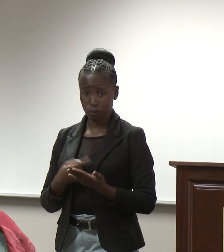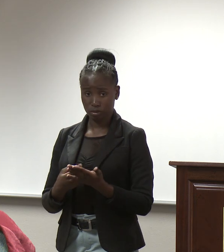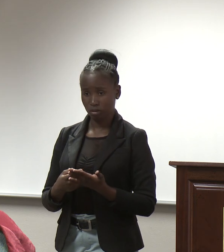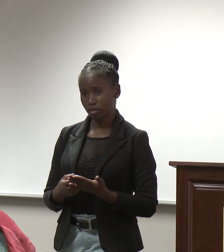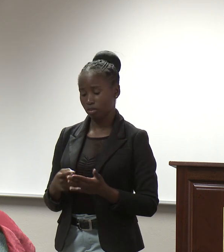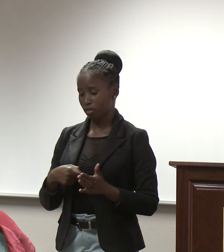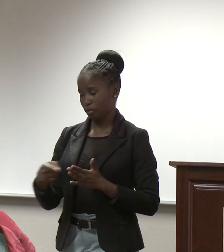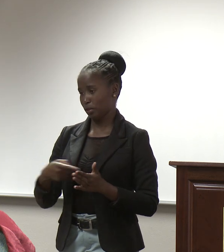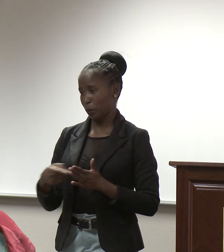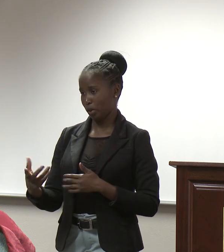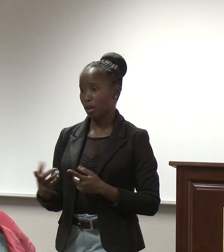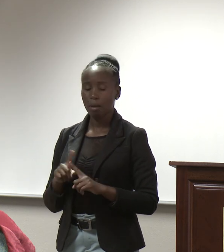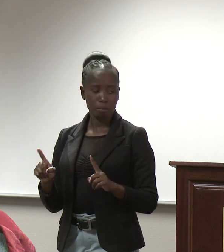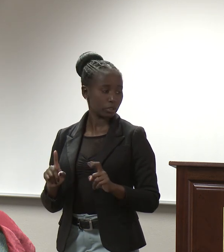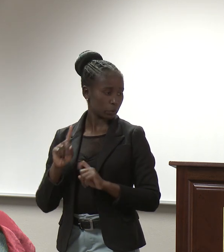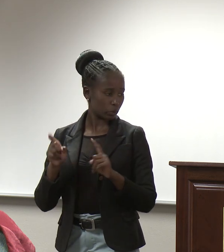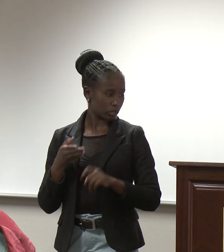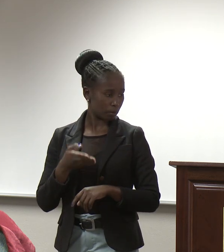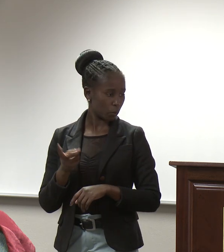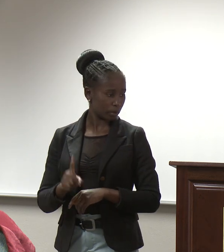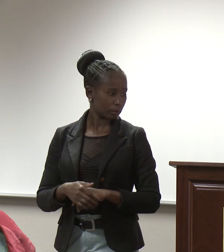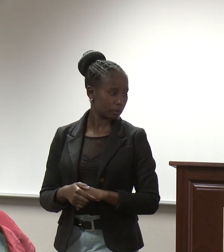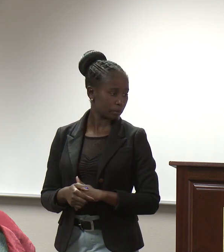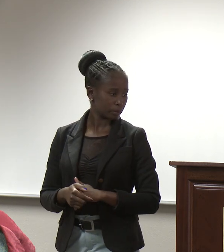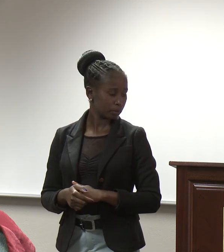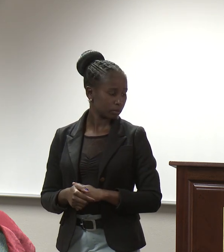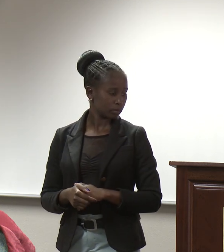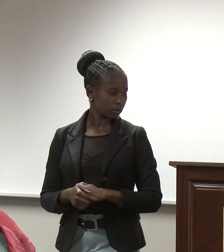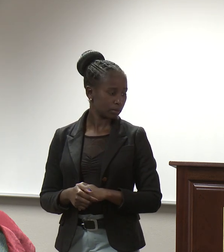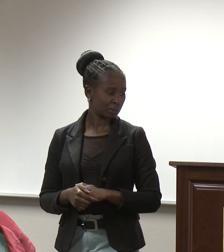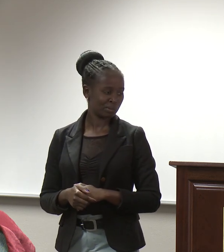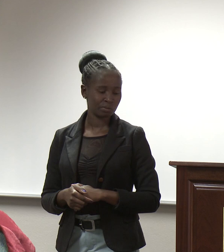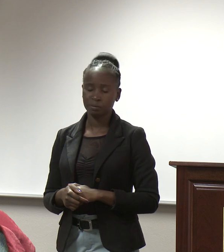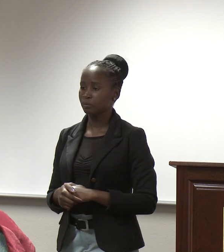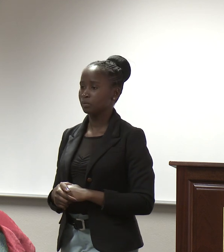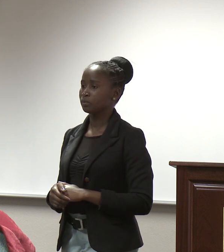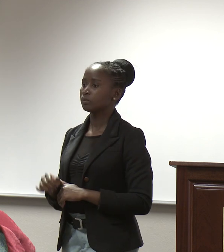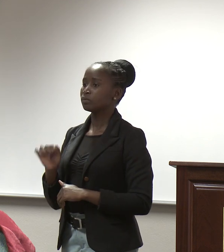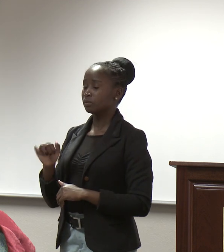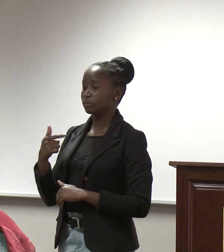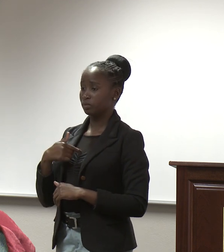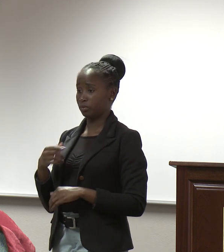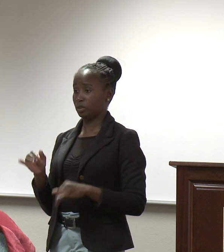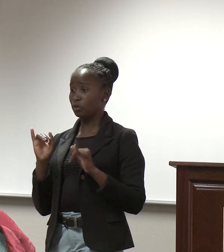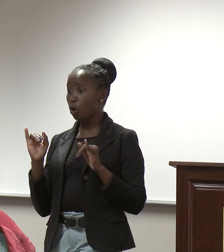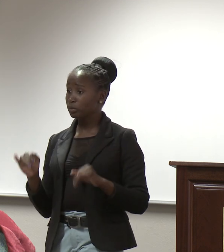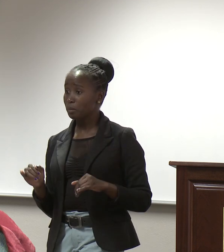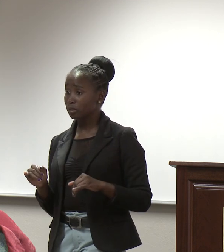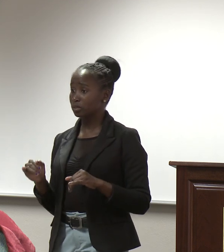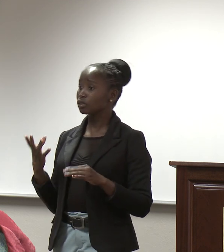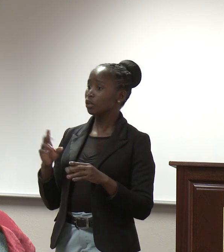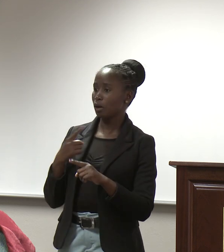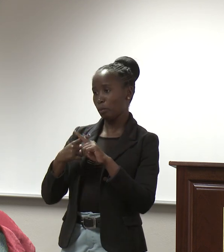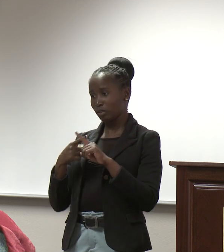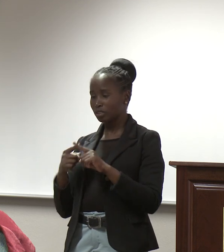but these are the questions. First of all is that, of course, I'm a tragic optimist. So I always do